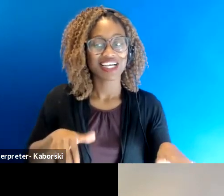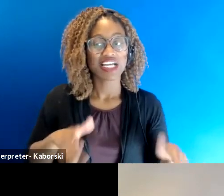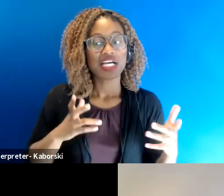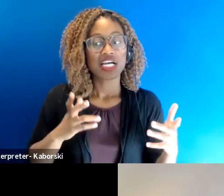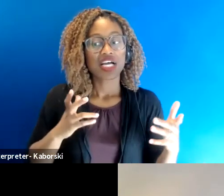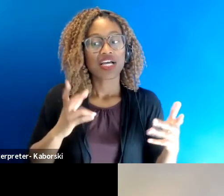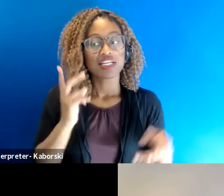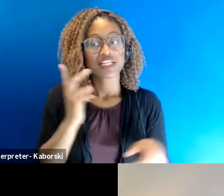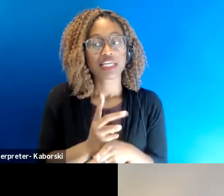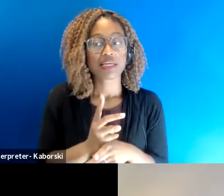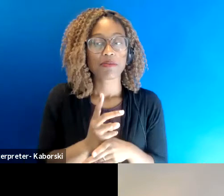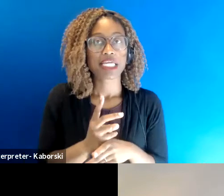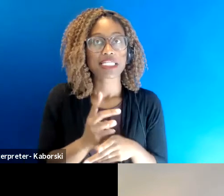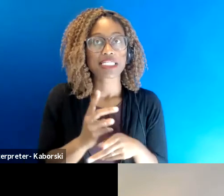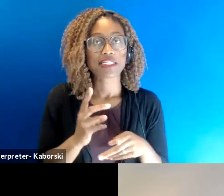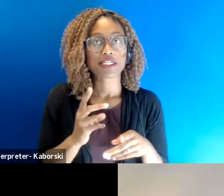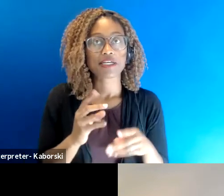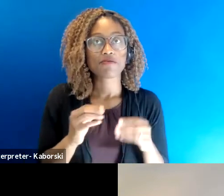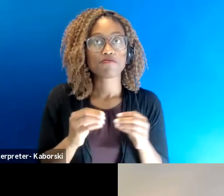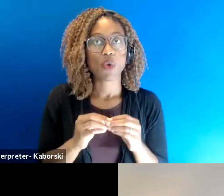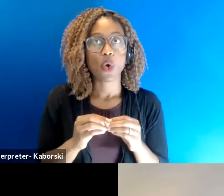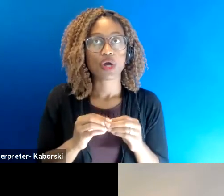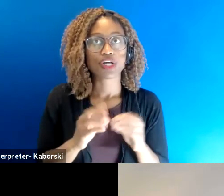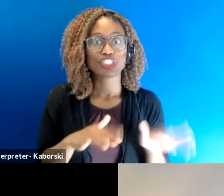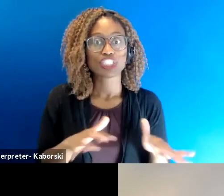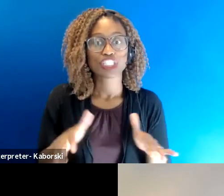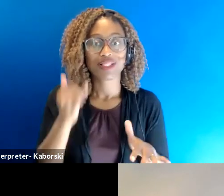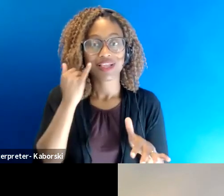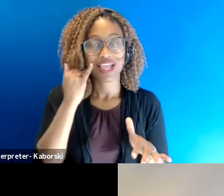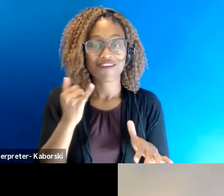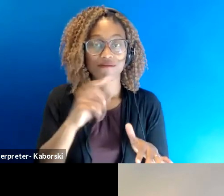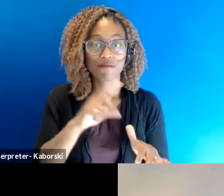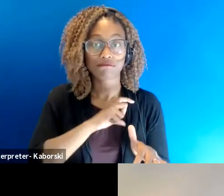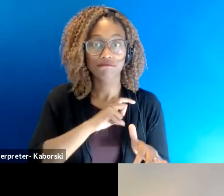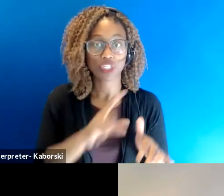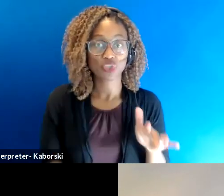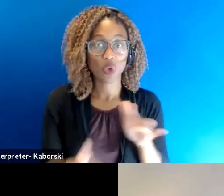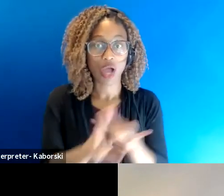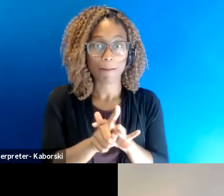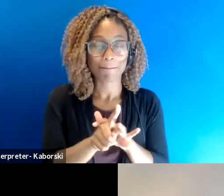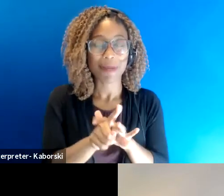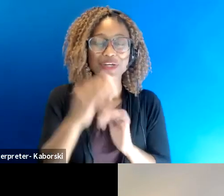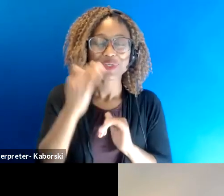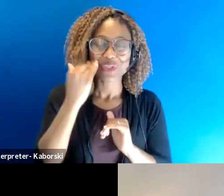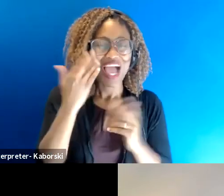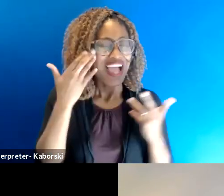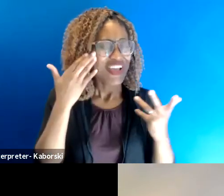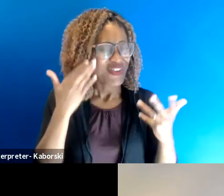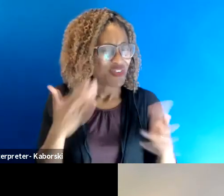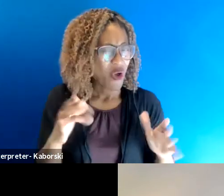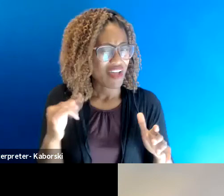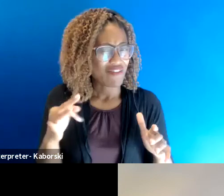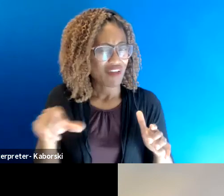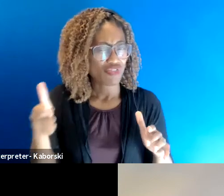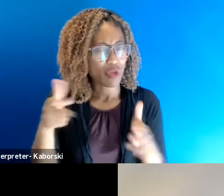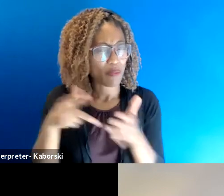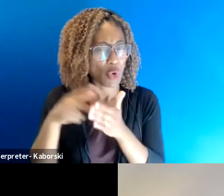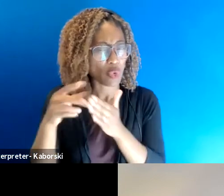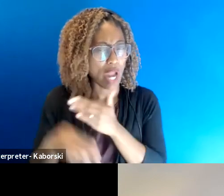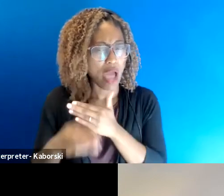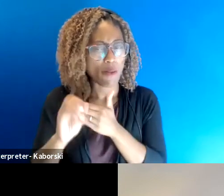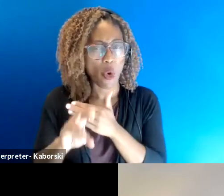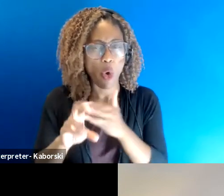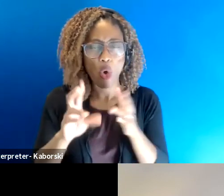show up. I personally don't know of any other programs or resources. I'm